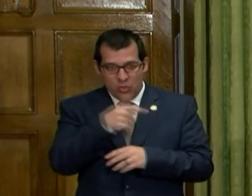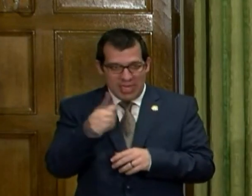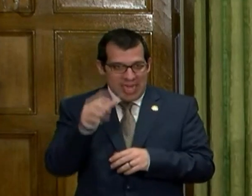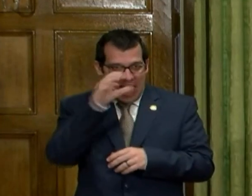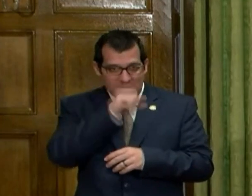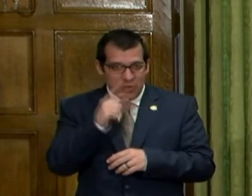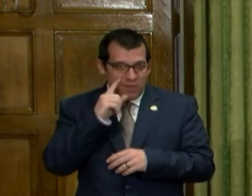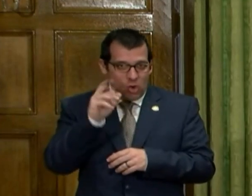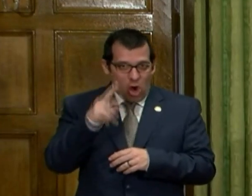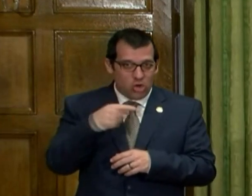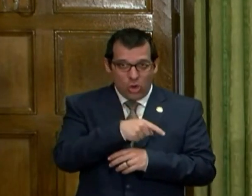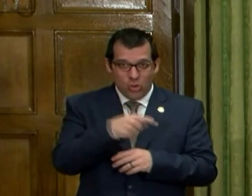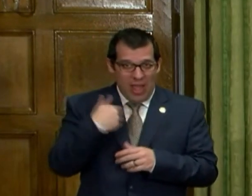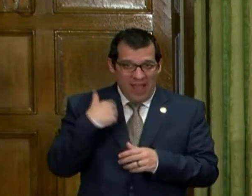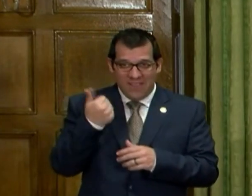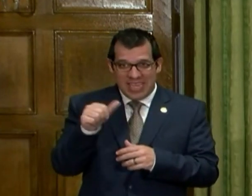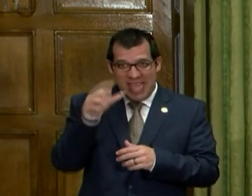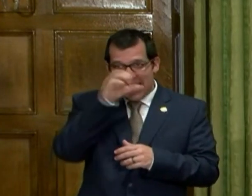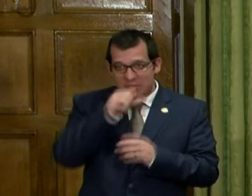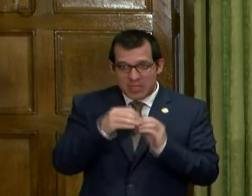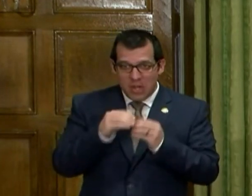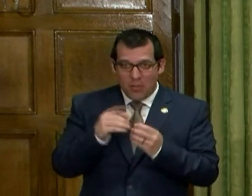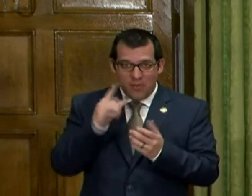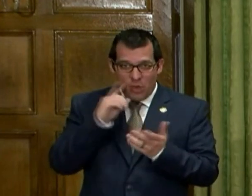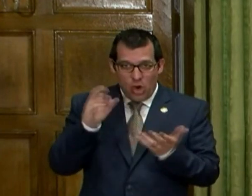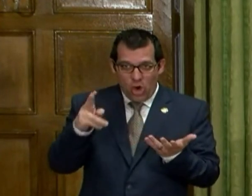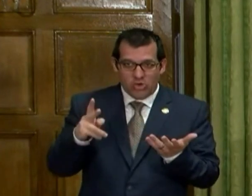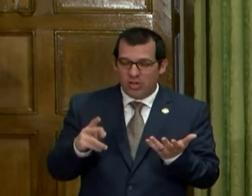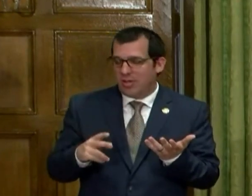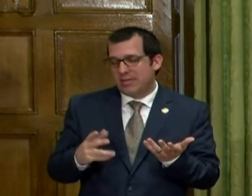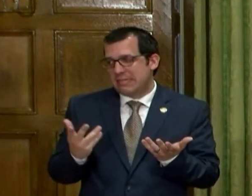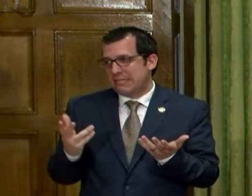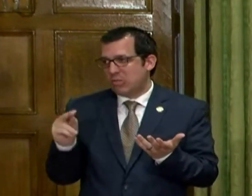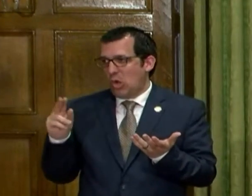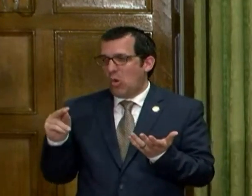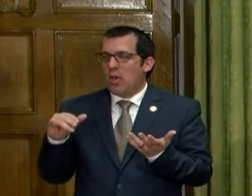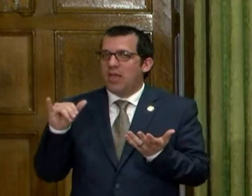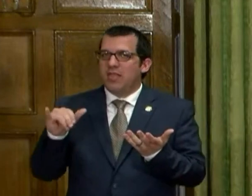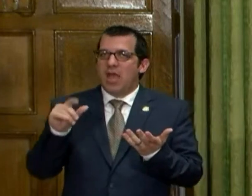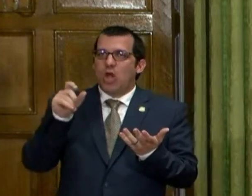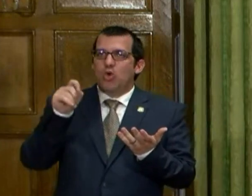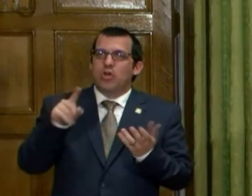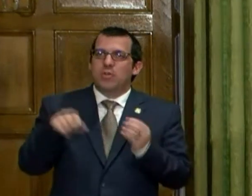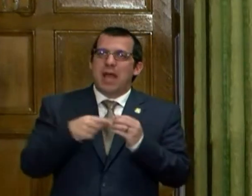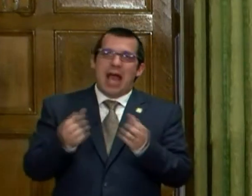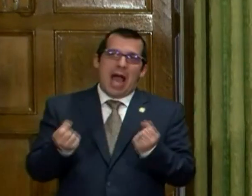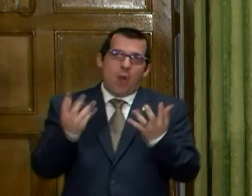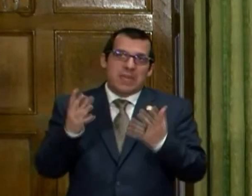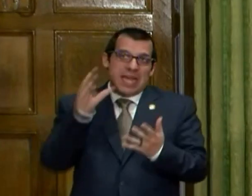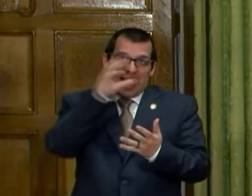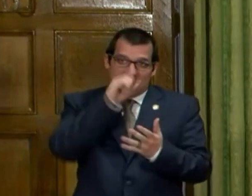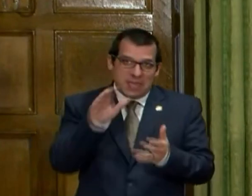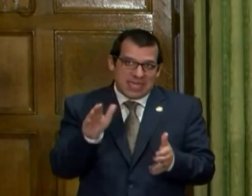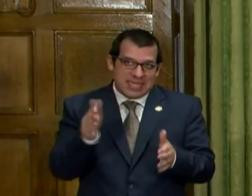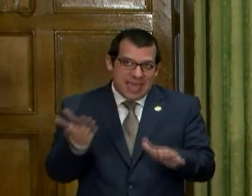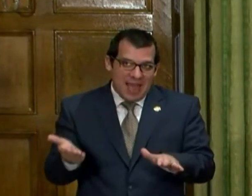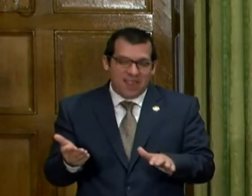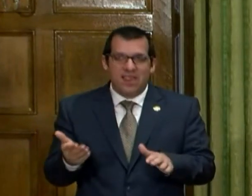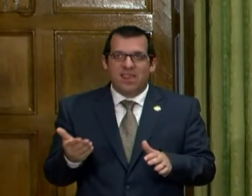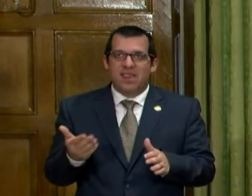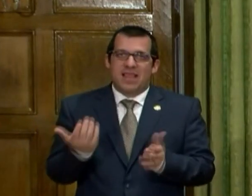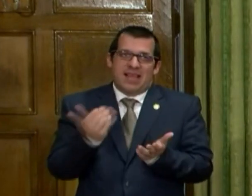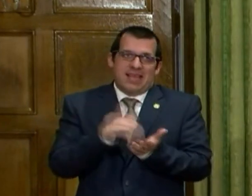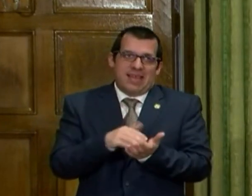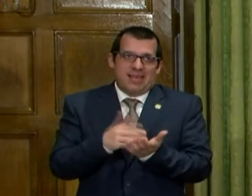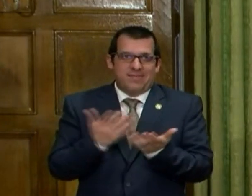you have any estimate for the number of deaths that we'll have here? No, we really don't. The question was about how many estimated deaths, and again,